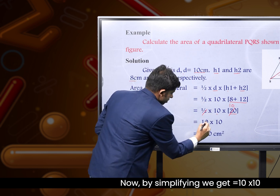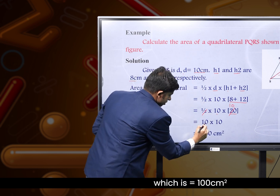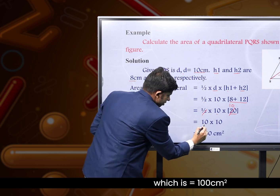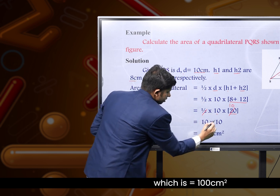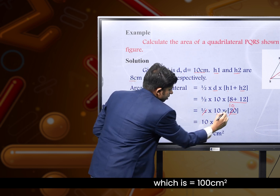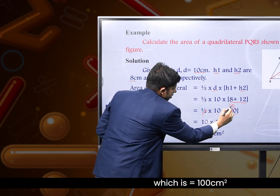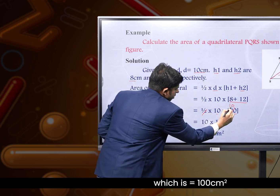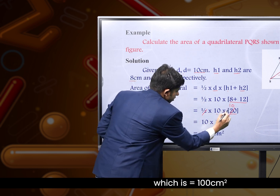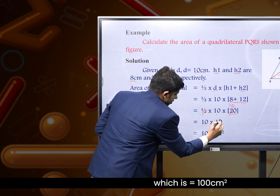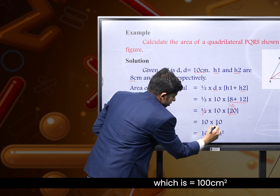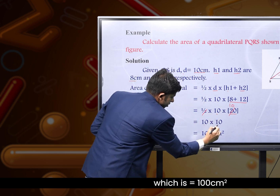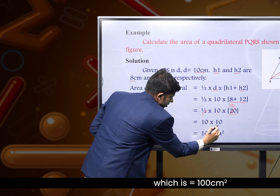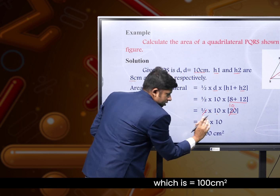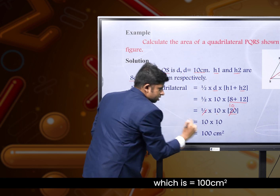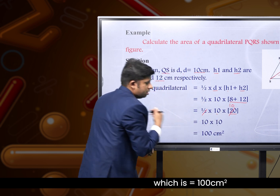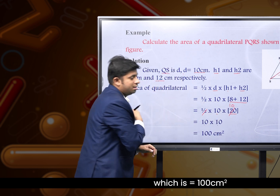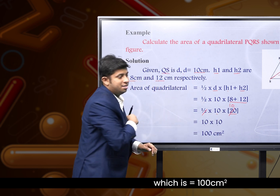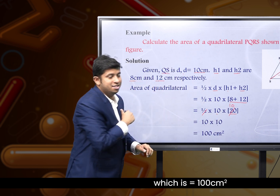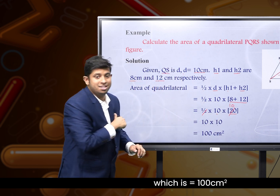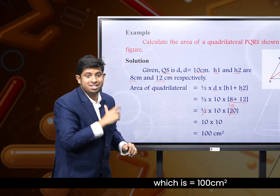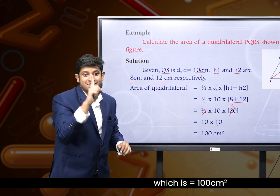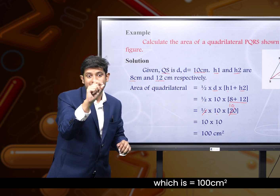which is equal to 100 centimeter square.